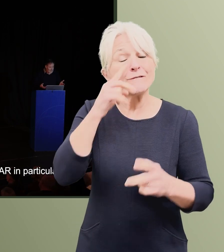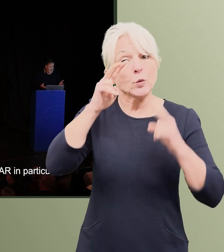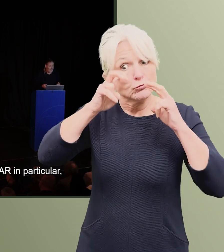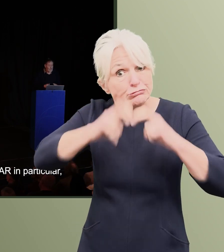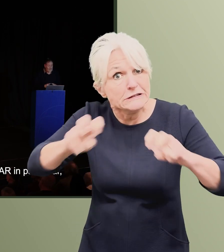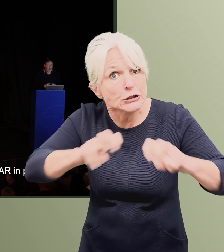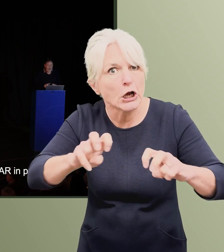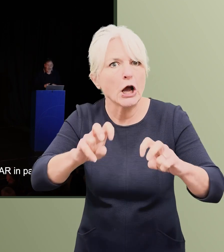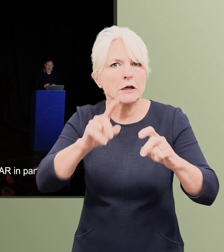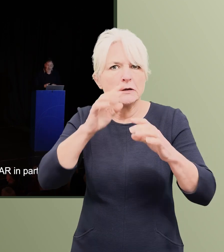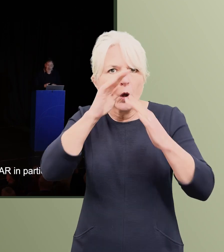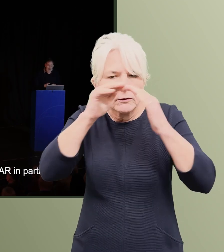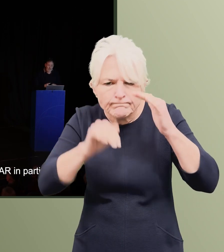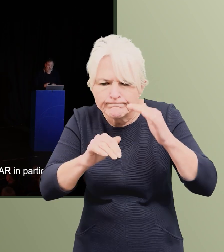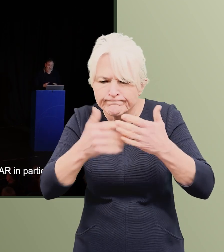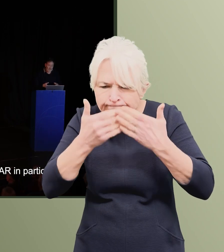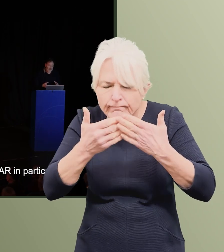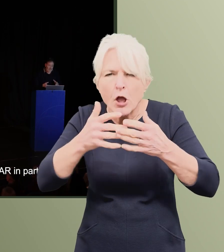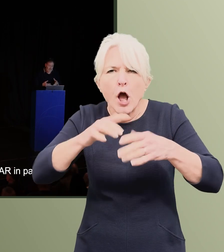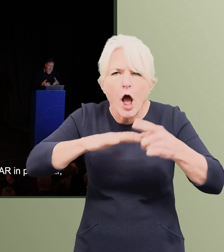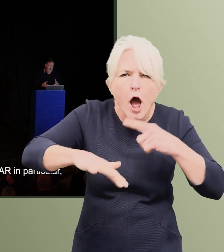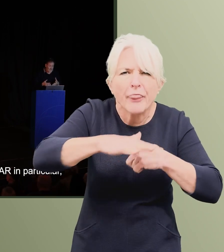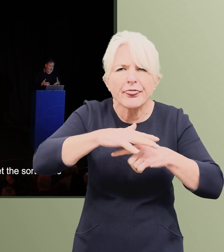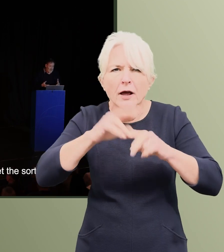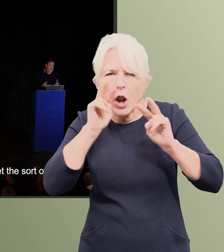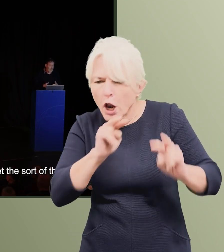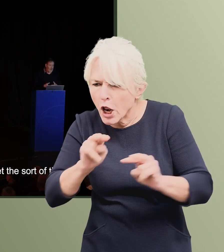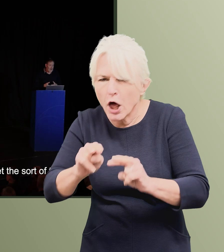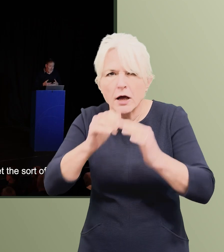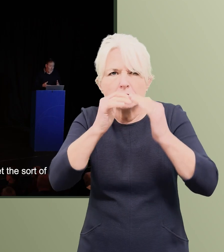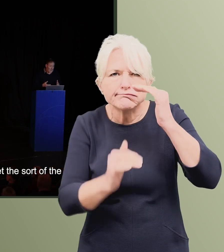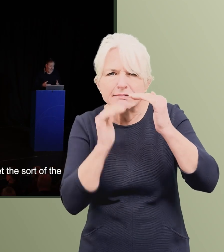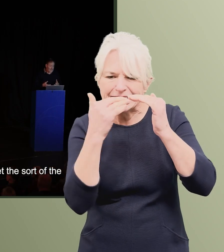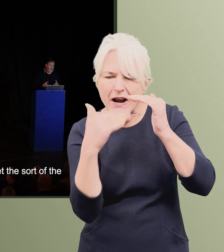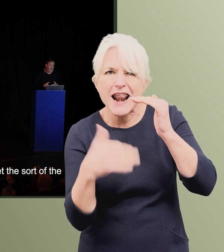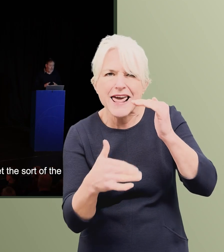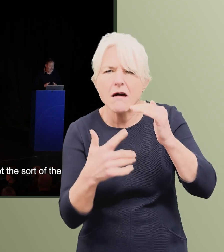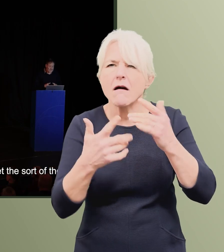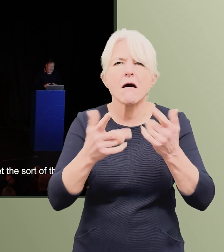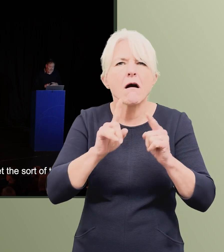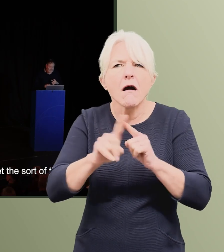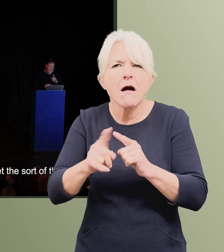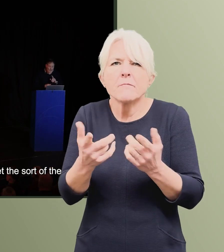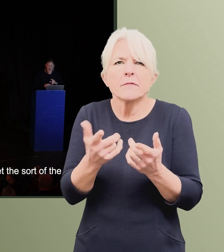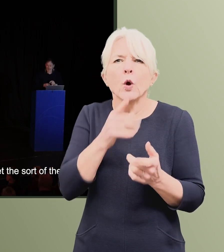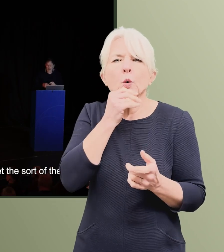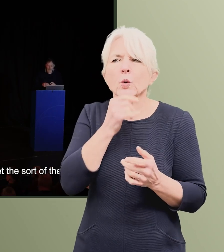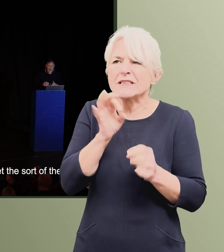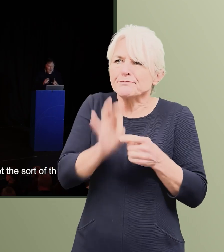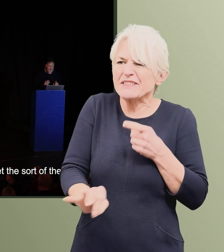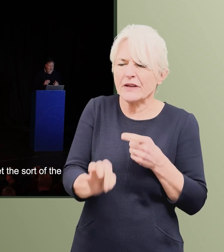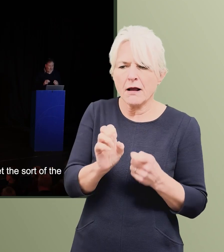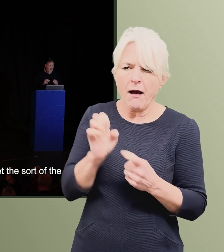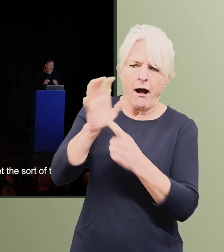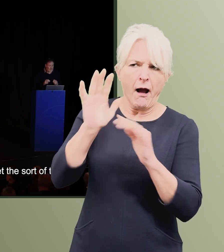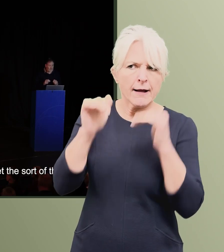or the LiDAR in particular, you start to find out or start to see a lot more things going on. And I think